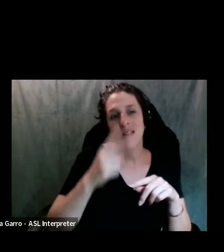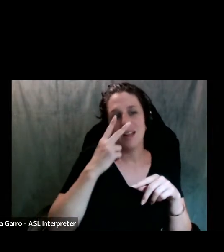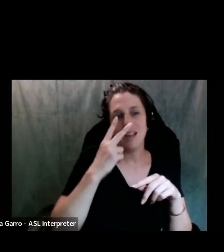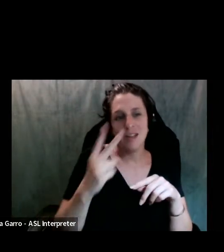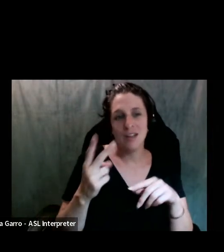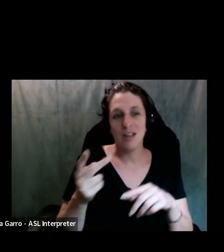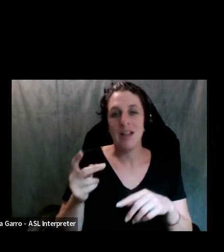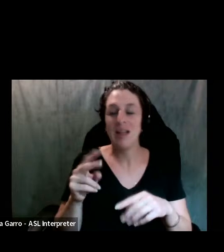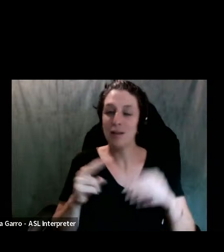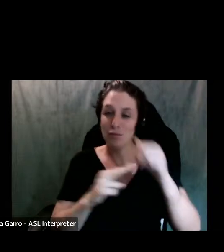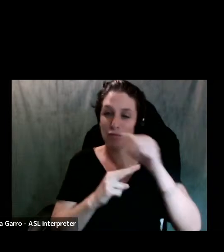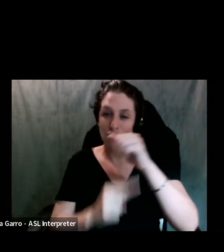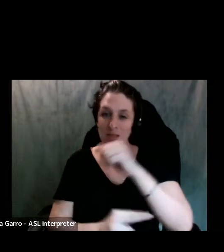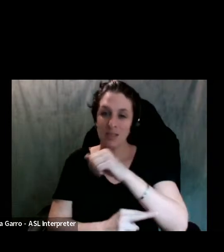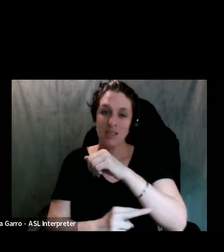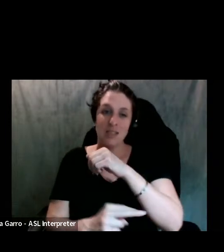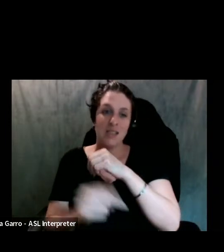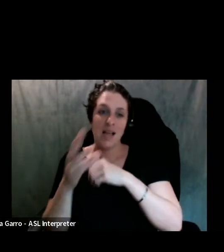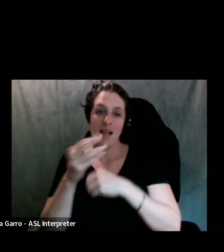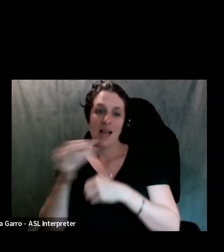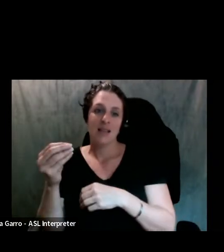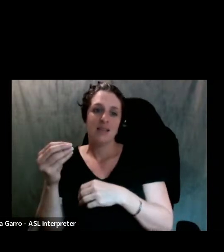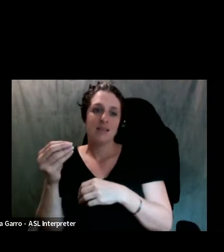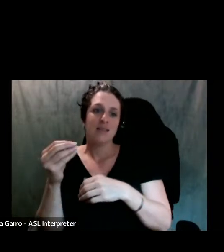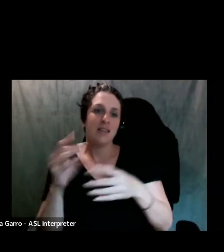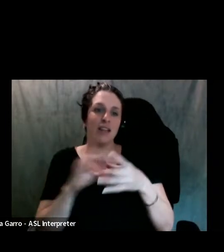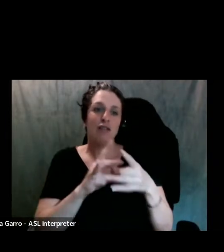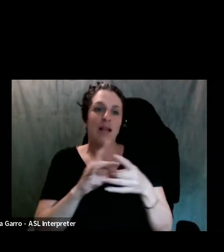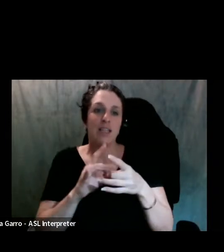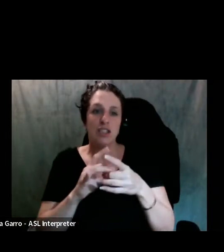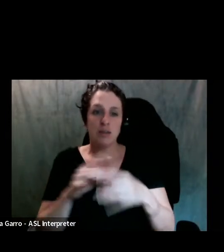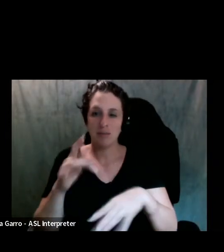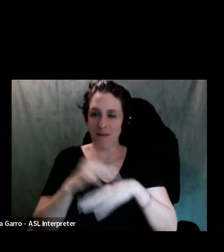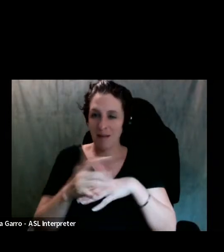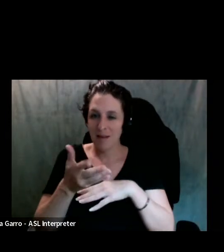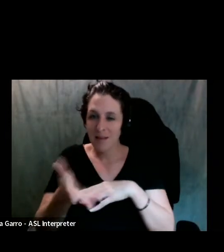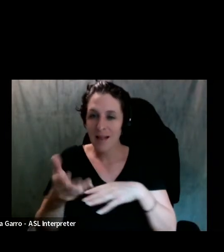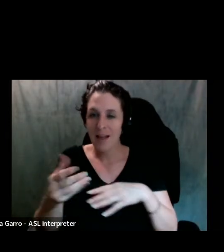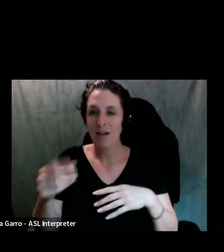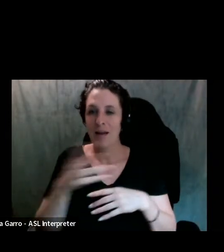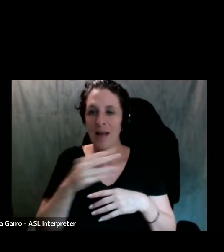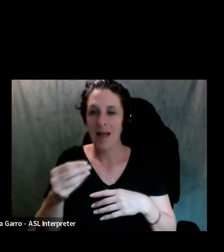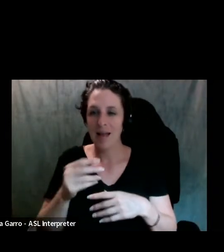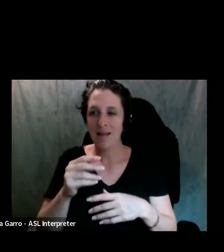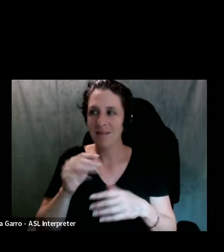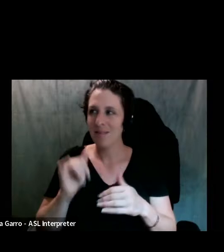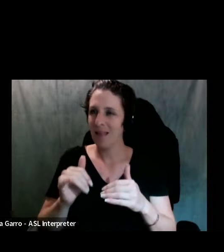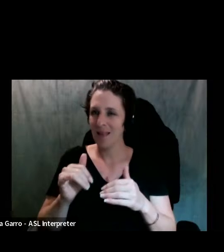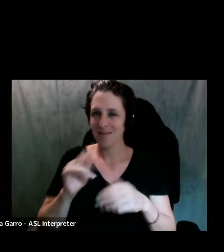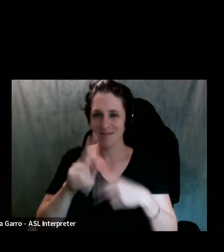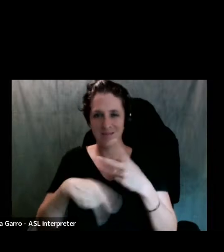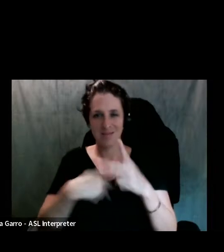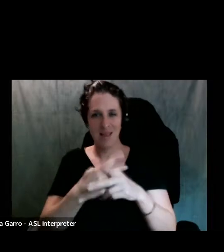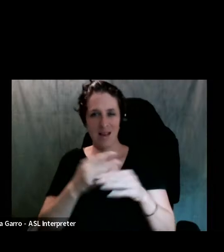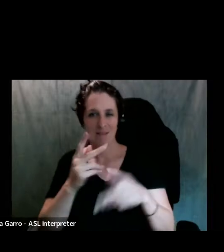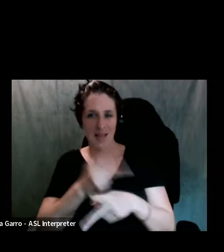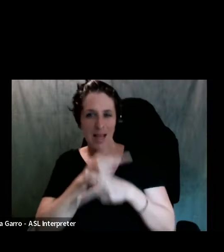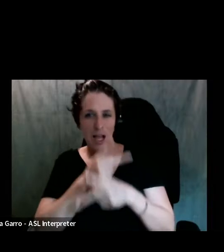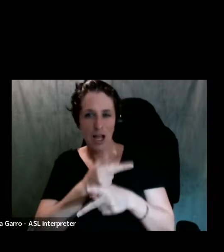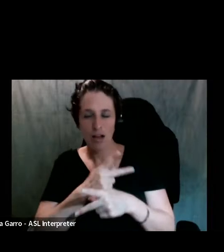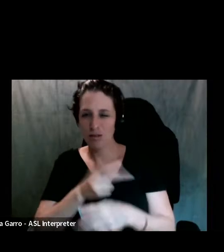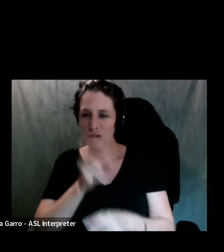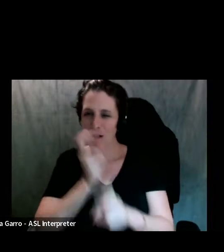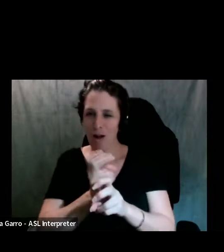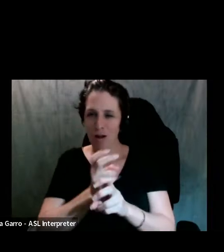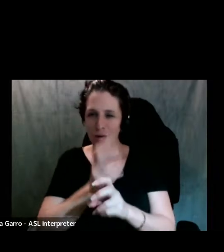the relationships that exist there and the level of care, it's like it's hard to believe that this is a